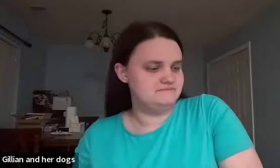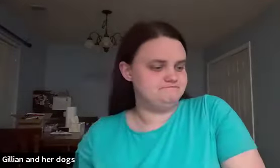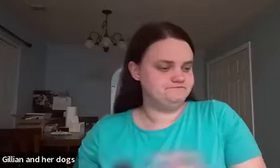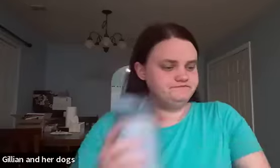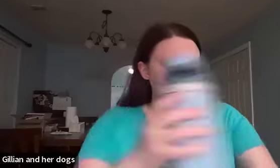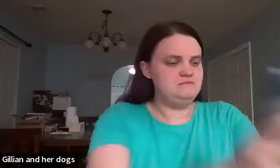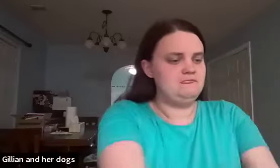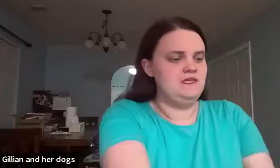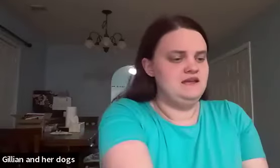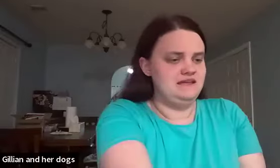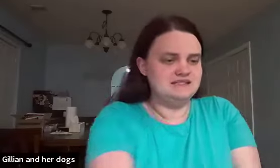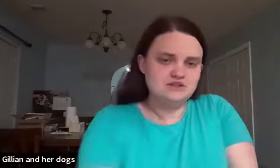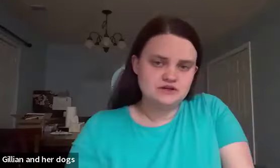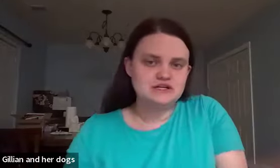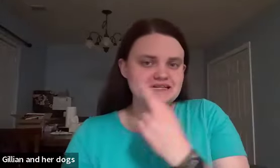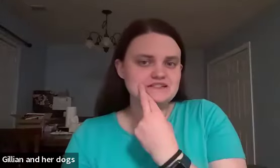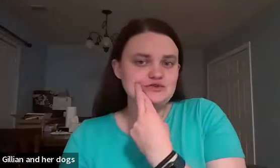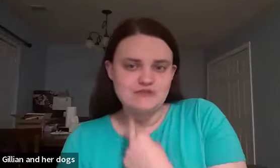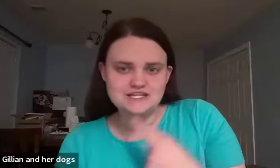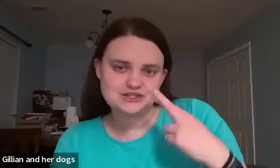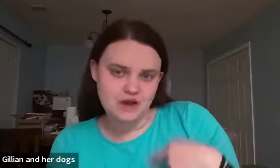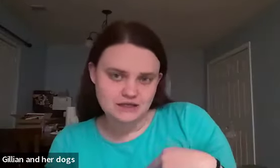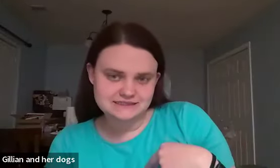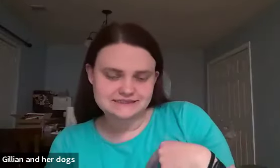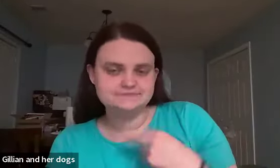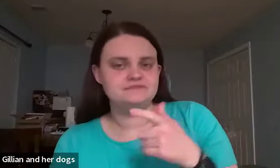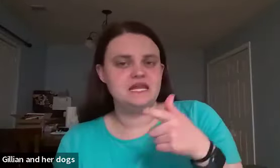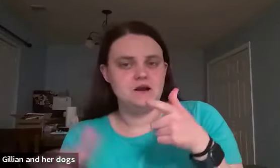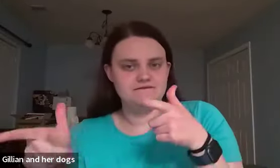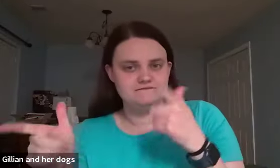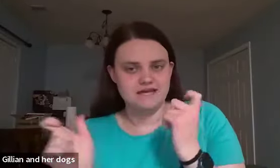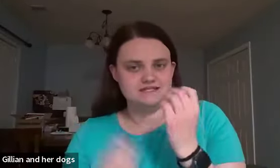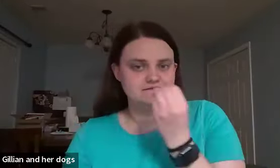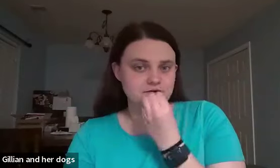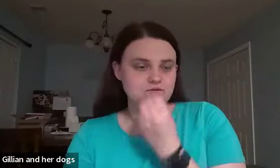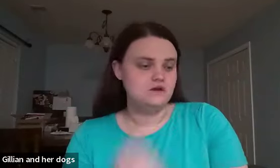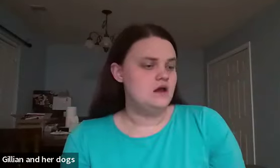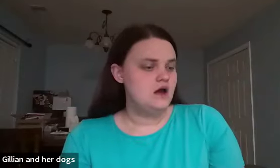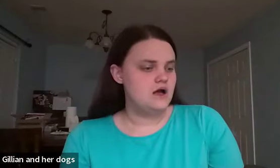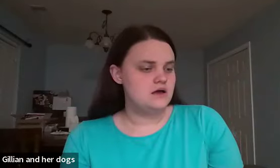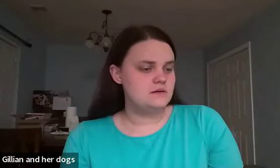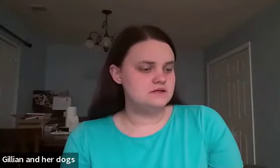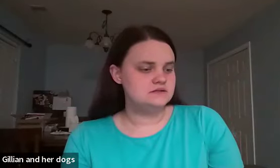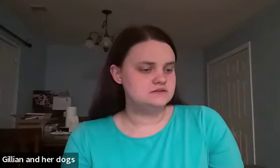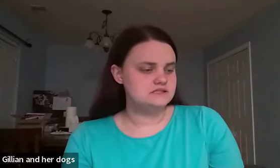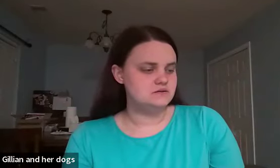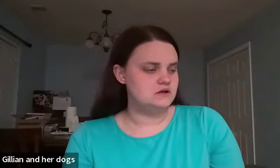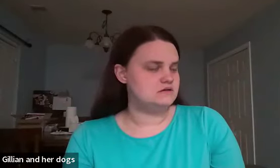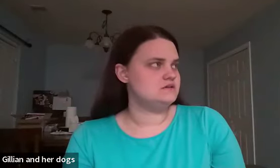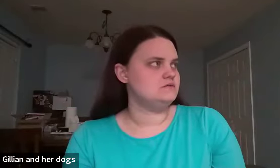But yeah, so there's our nice little restaurants and our fast food. Let's see, where else can